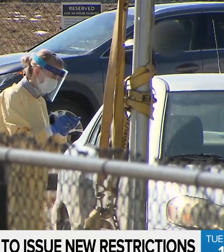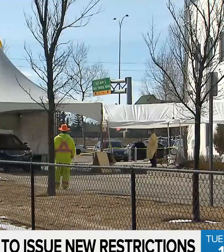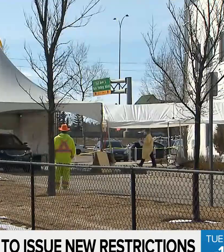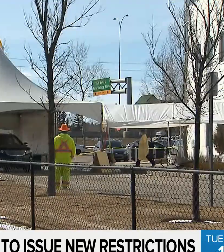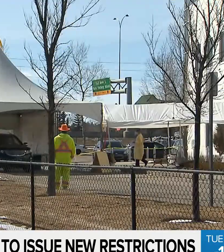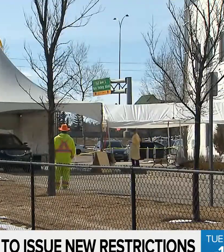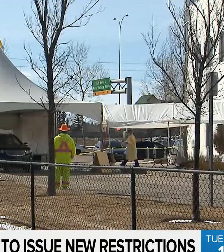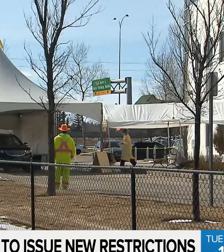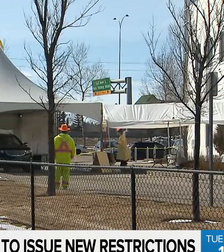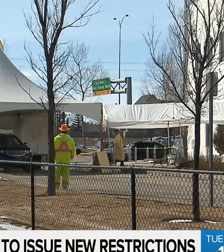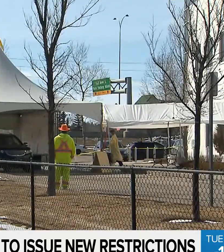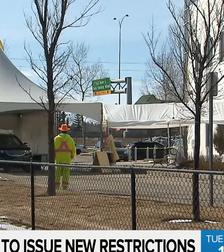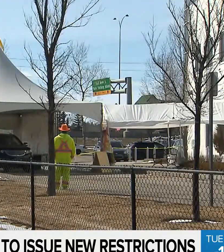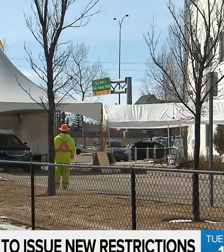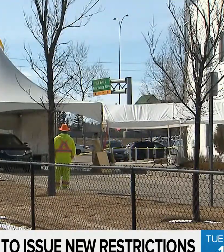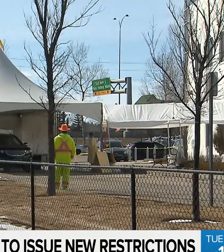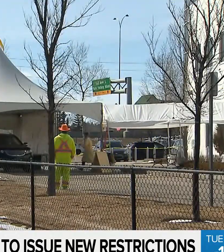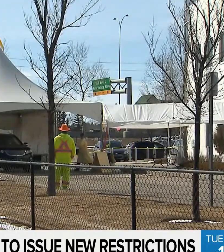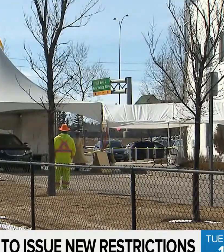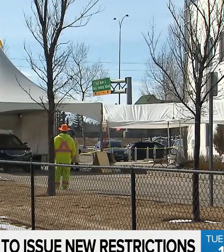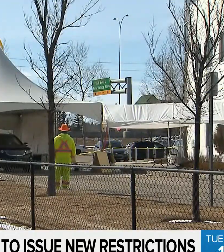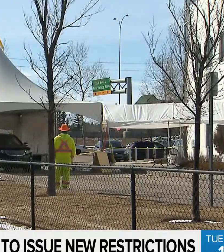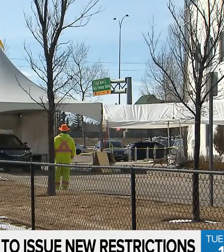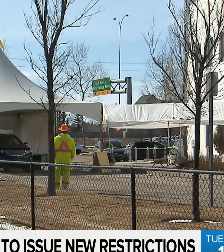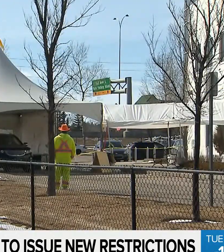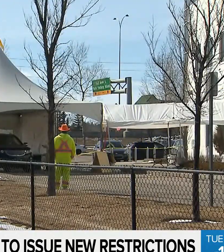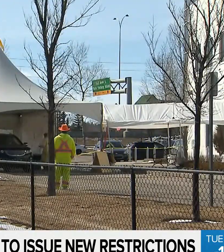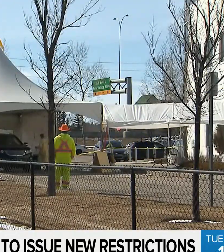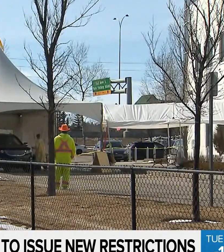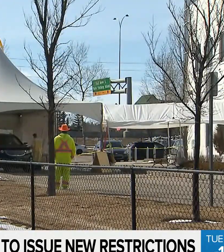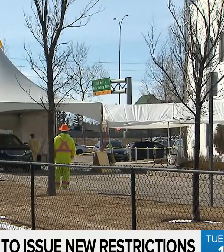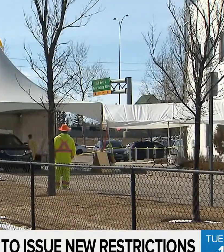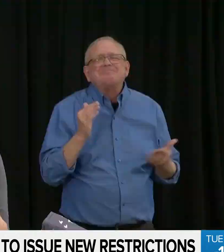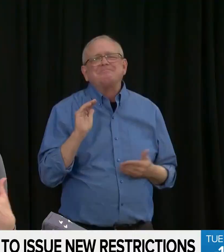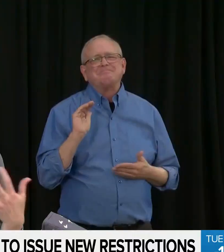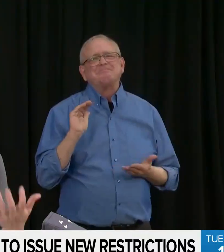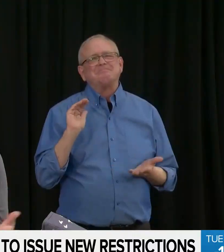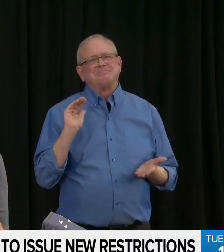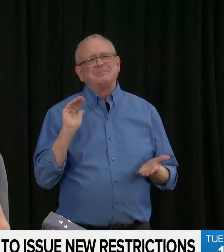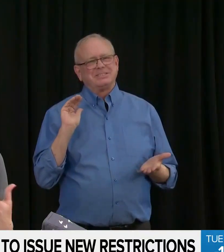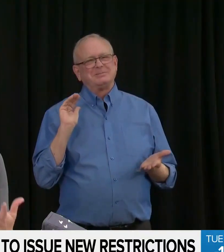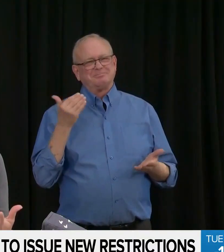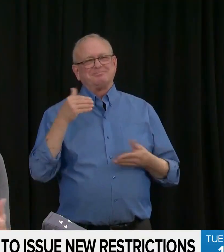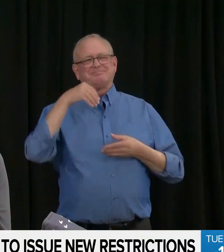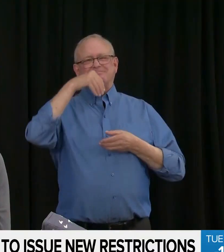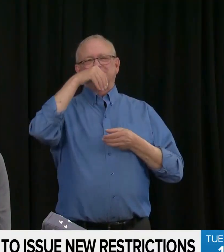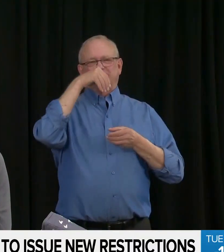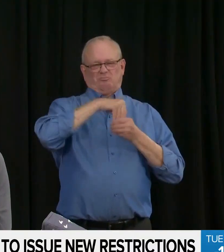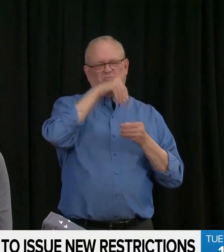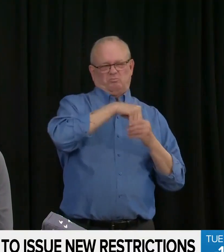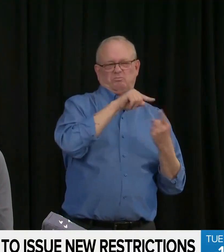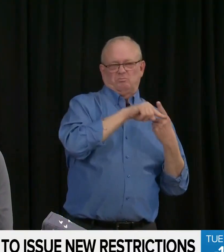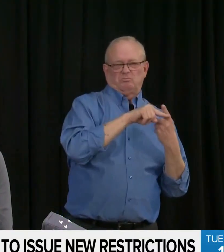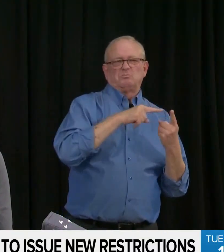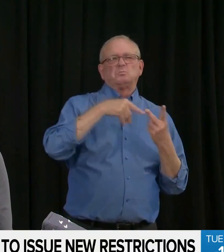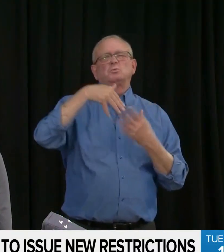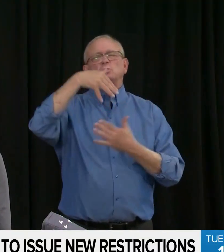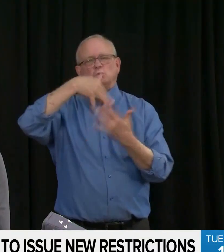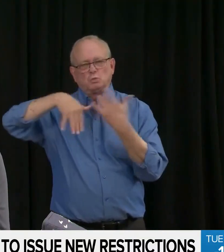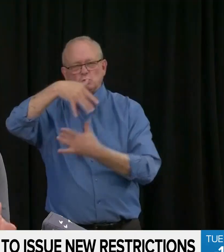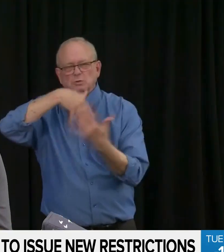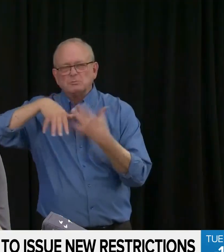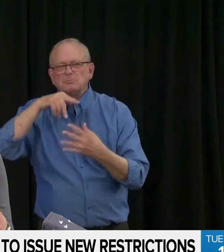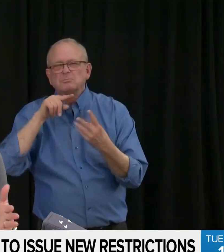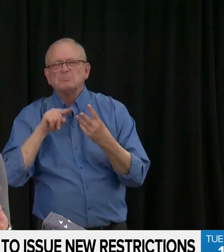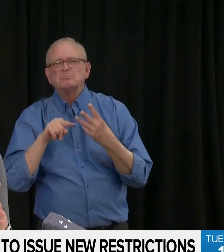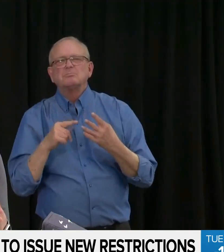guidelines were followed. Common element does seem to be that people were indoors together in a social context, and